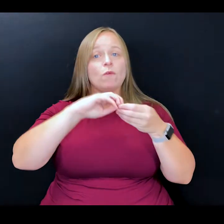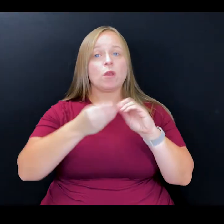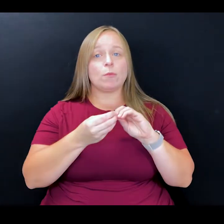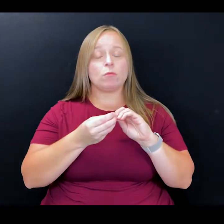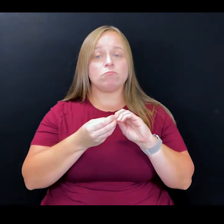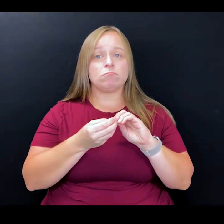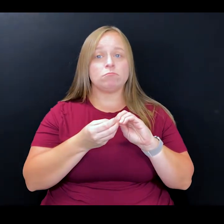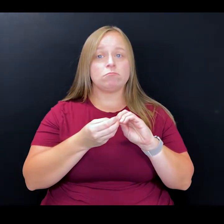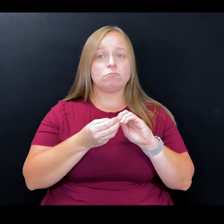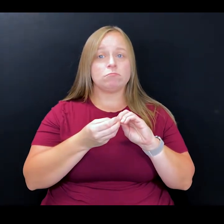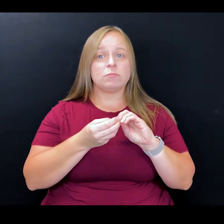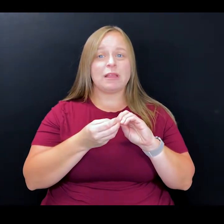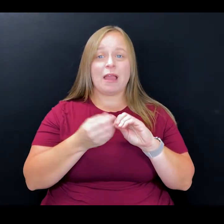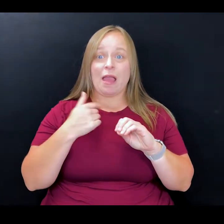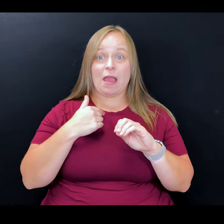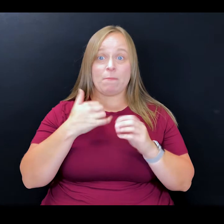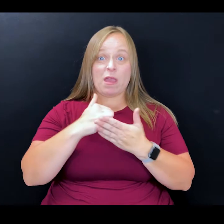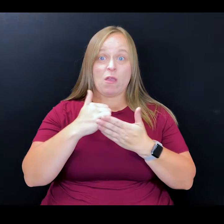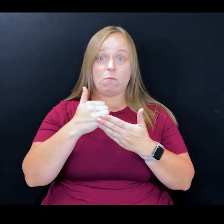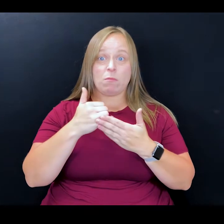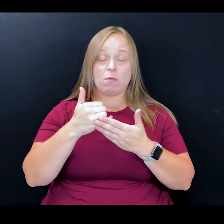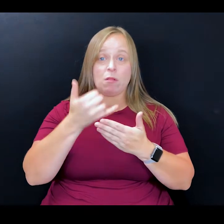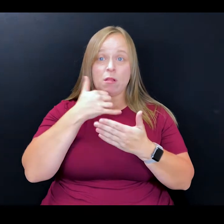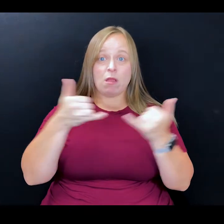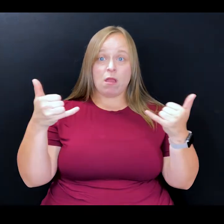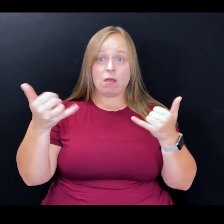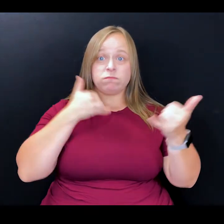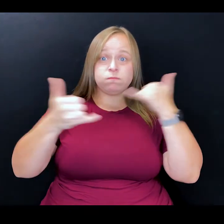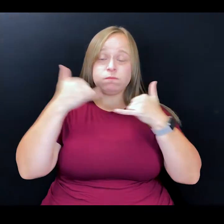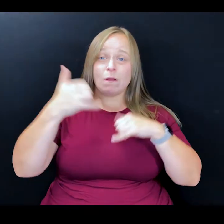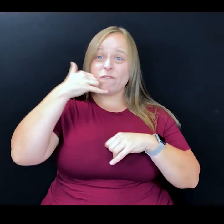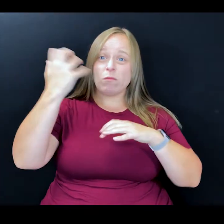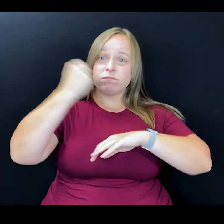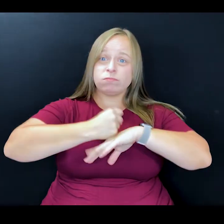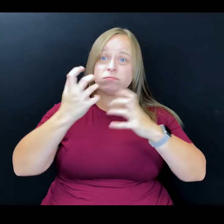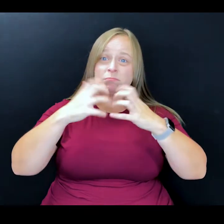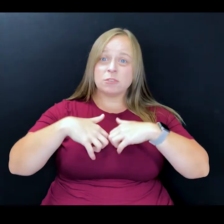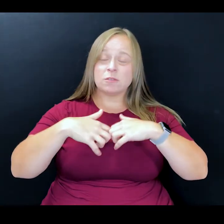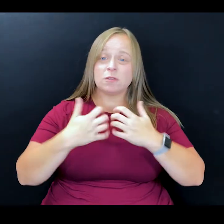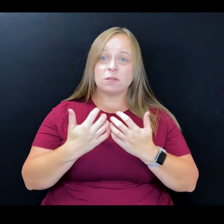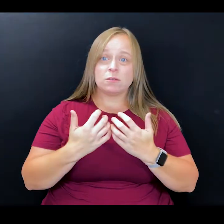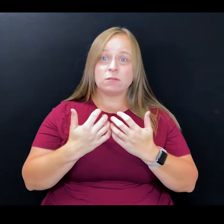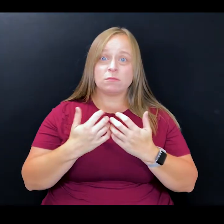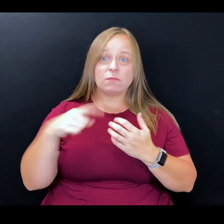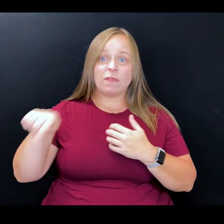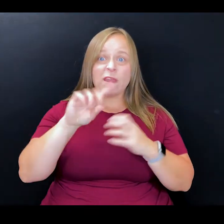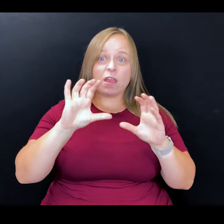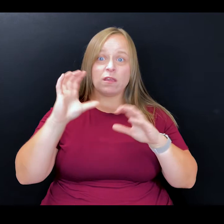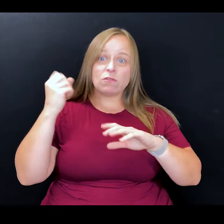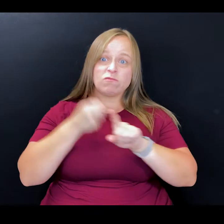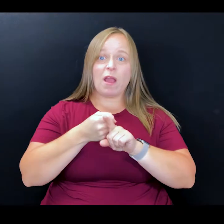a telephone, I would get calls on my helpline saying the phones are not working. They crashed